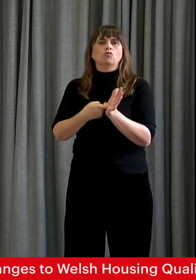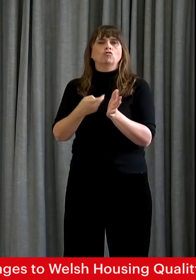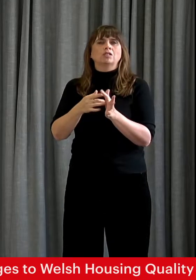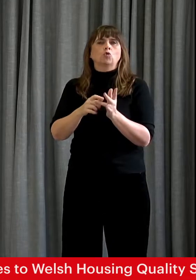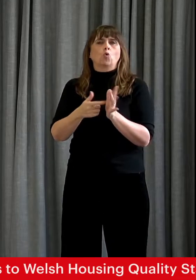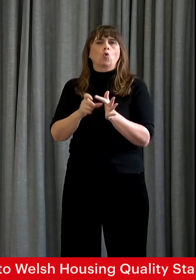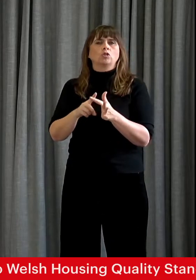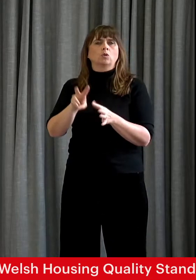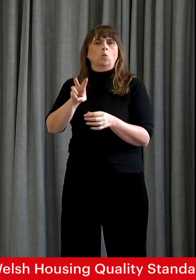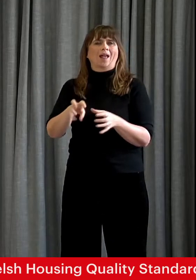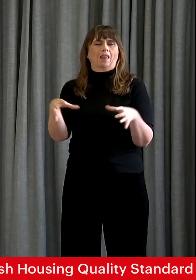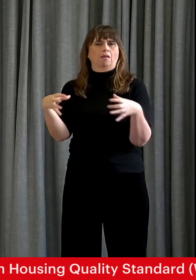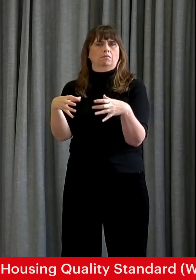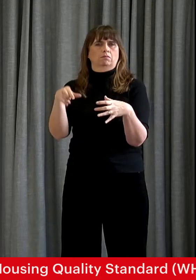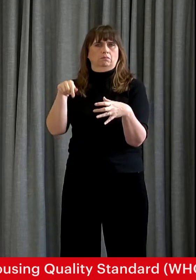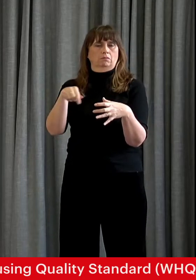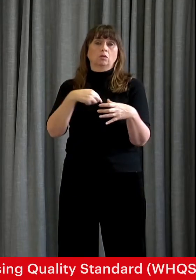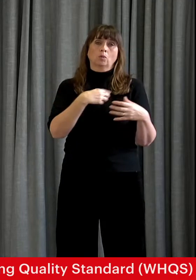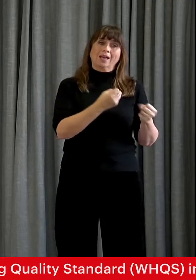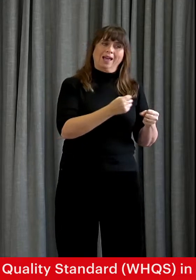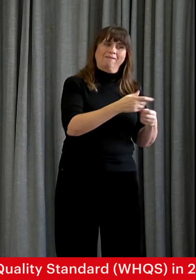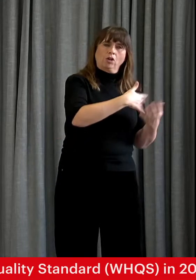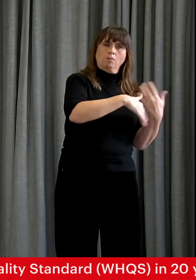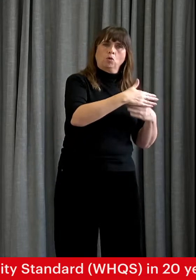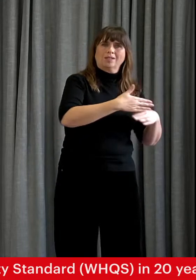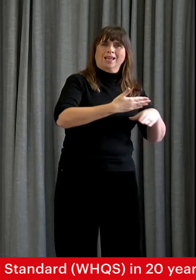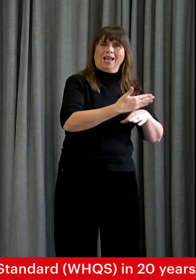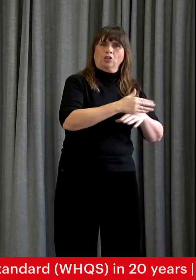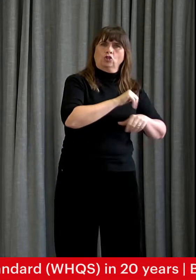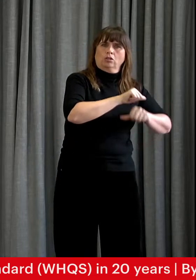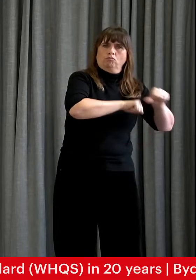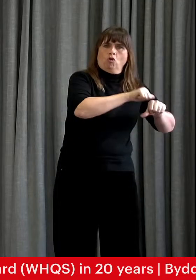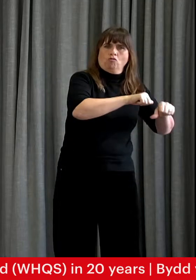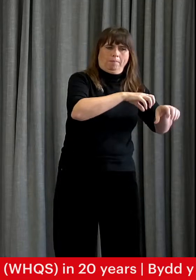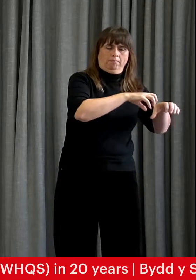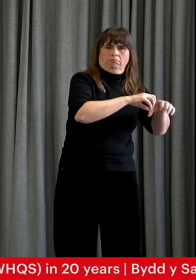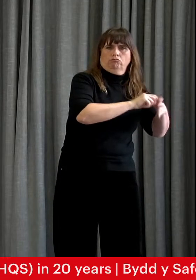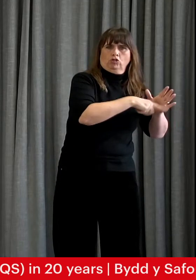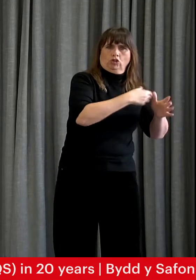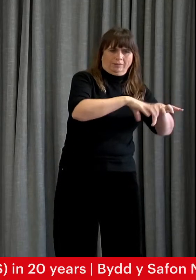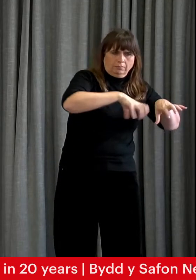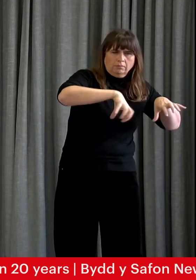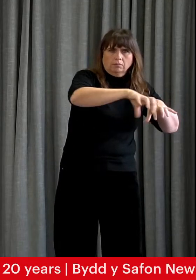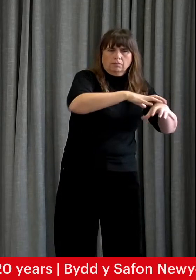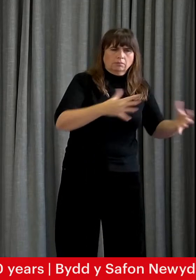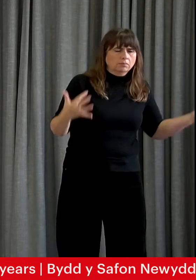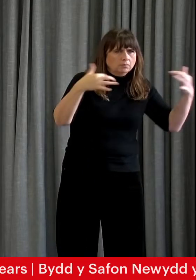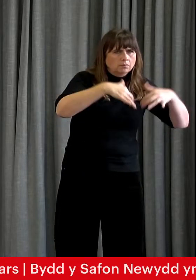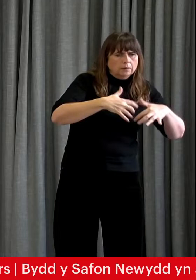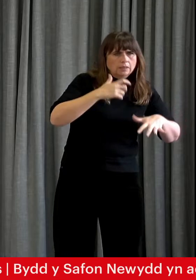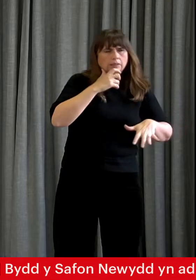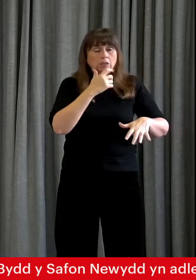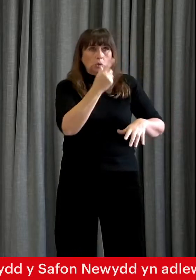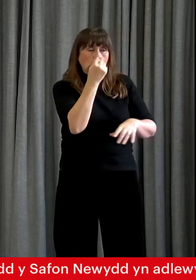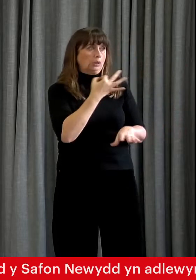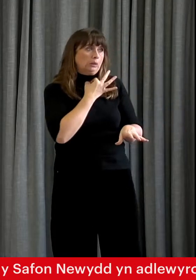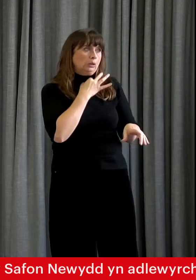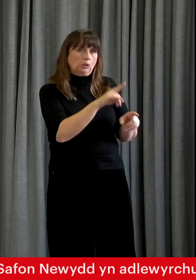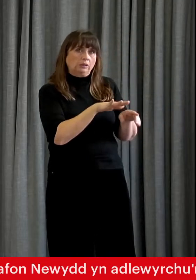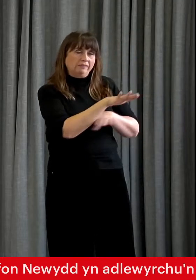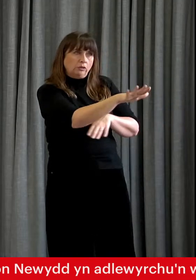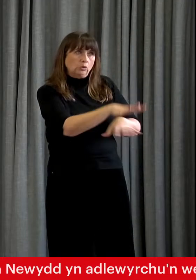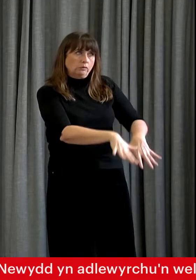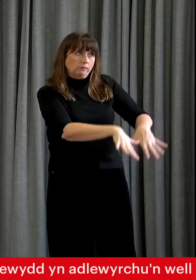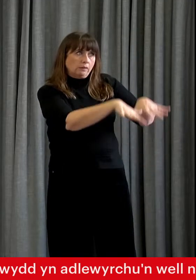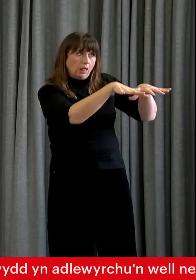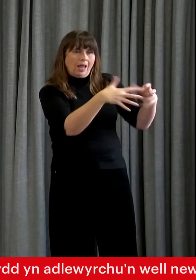with our communities. We have community action programmes right across Wales where communities come together to understand where they're at threat of flooding, what to do in